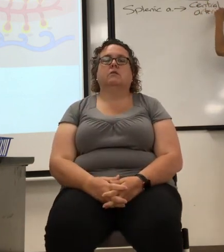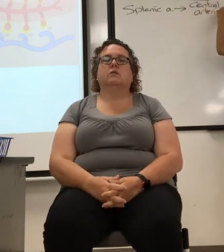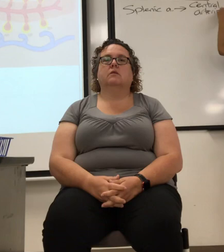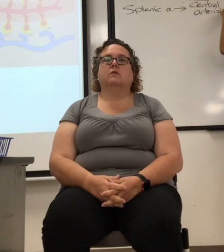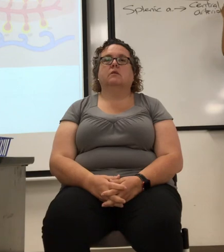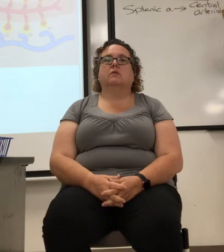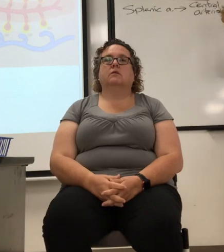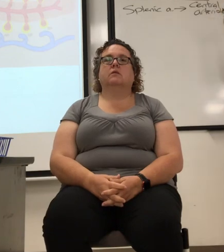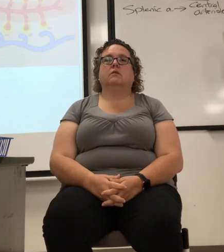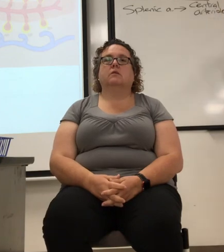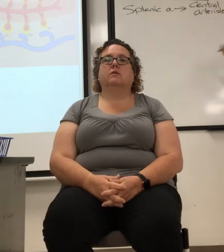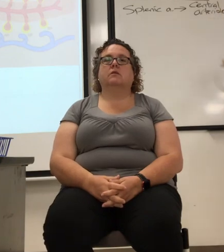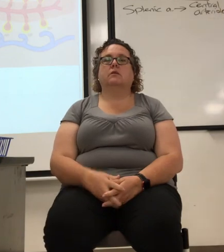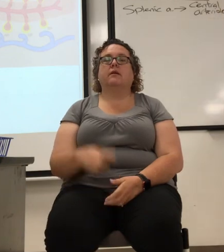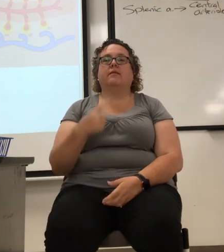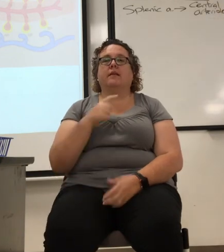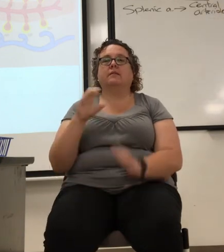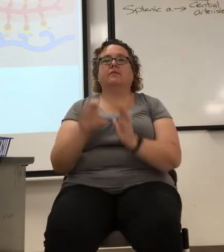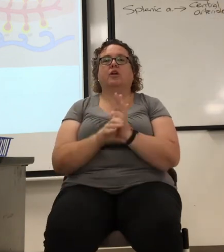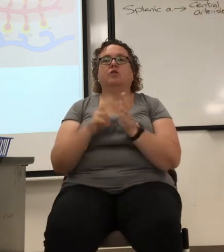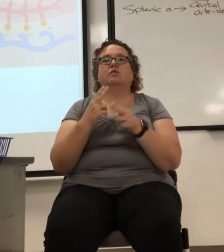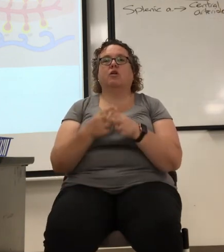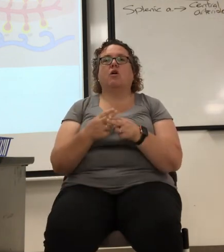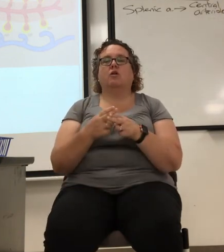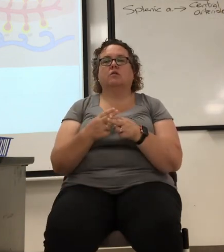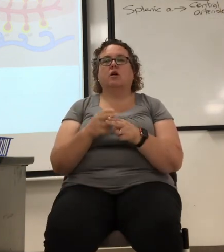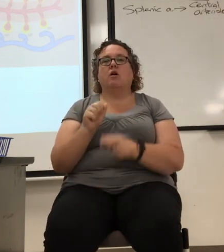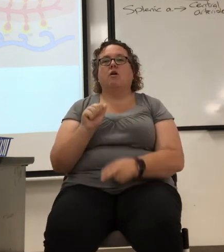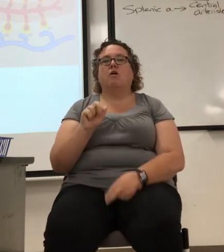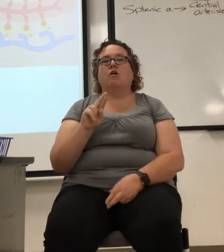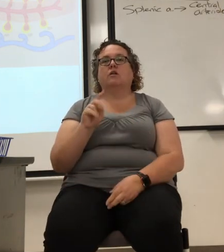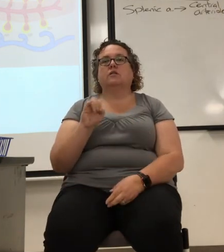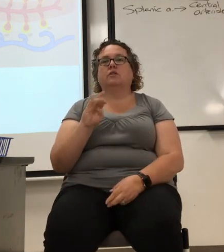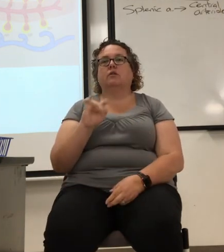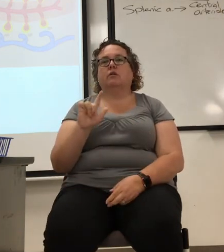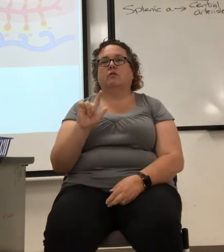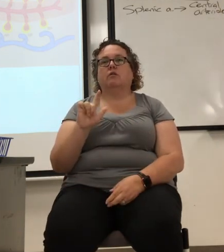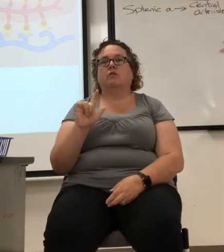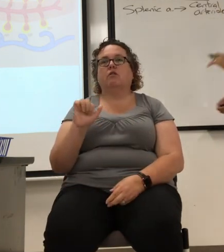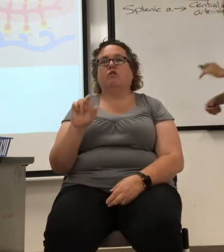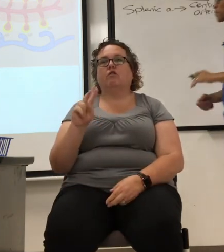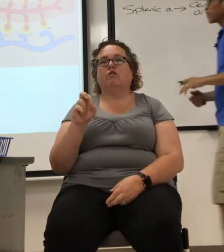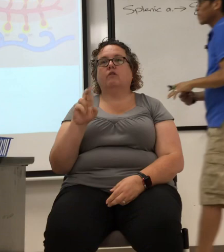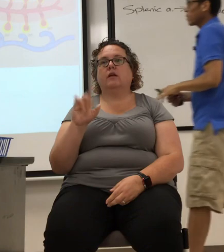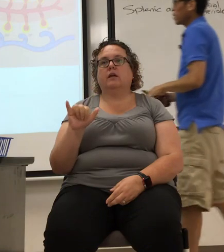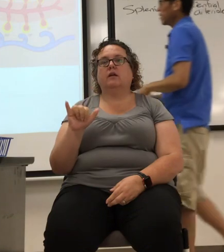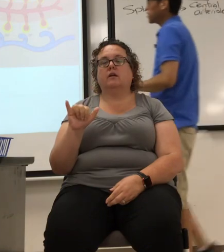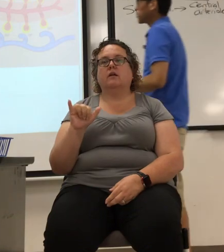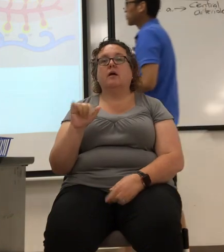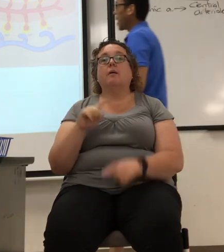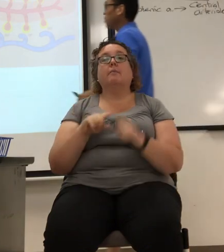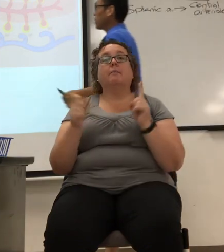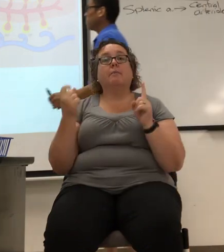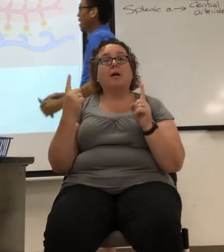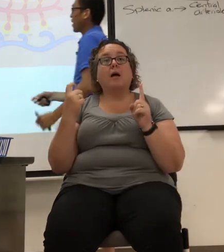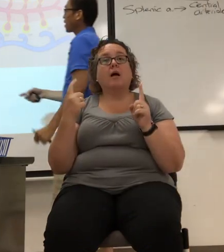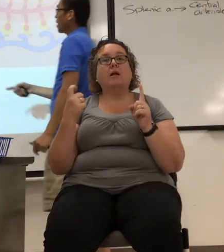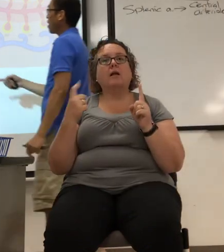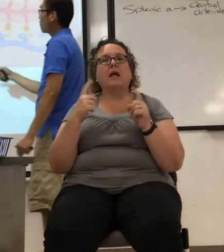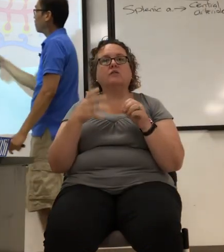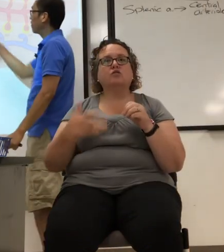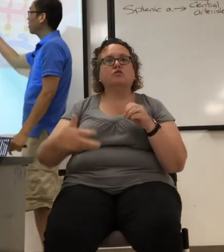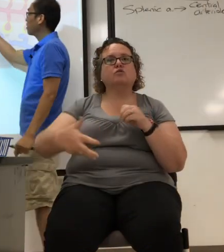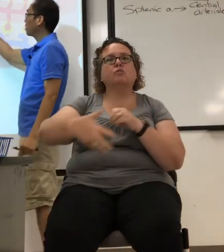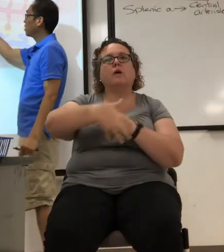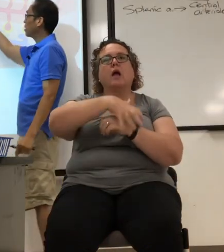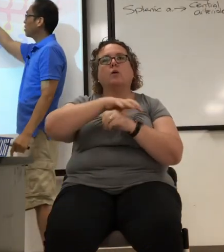This figure calls it a central artery, but it's really an arteriole. Now, here's the thing. It's surrounded by a